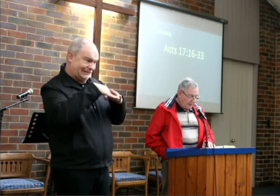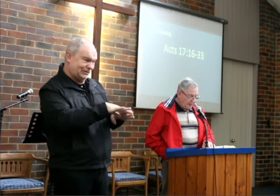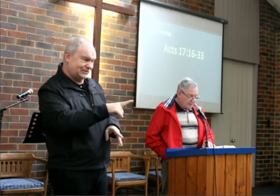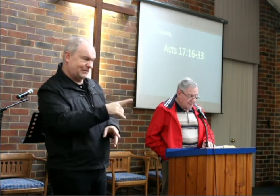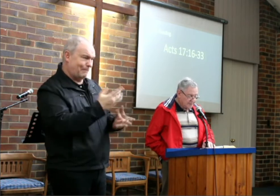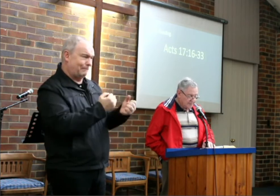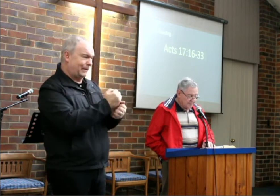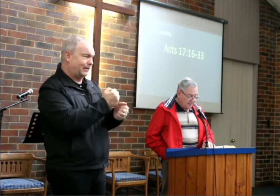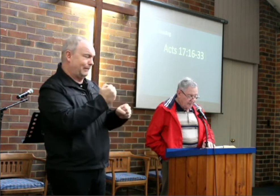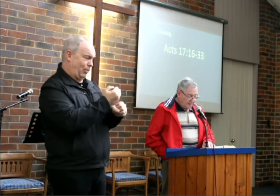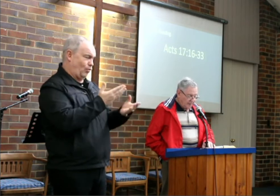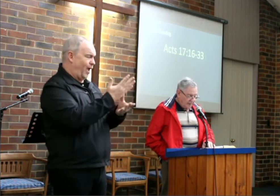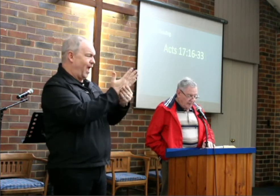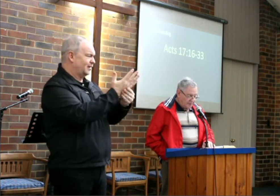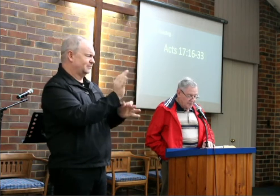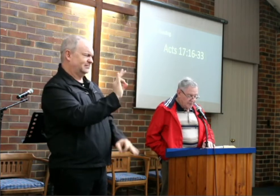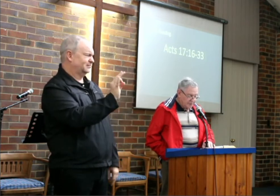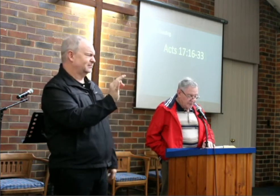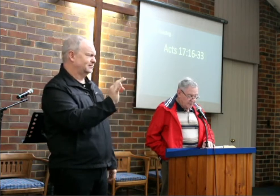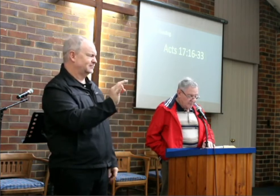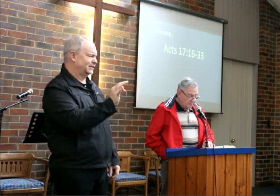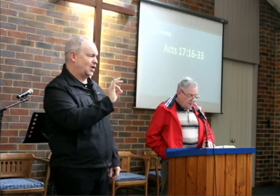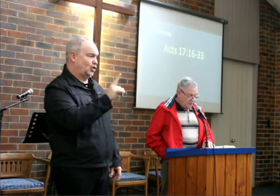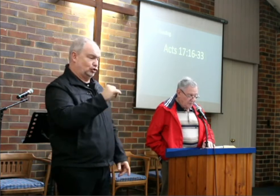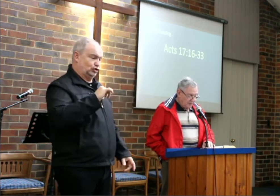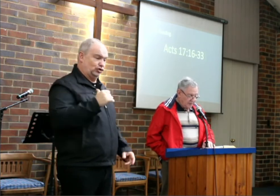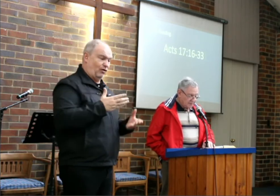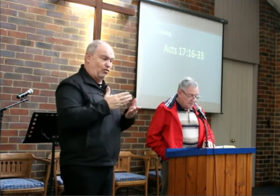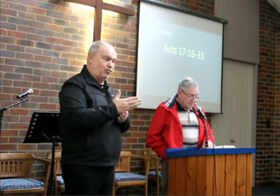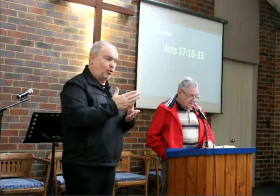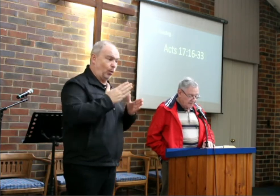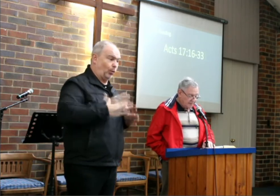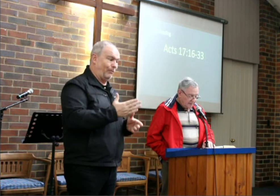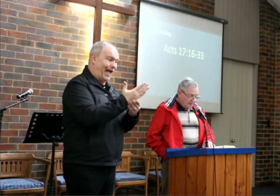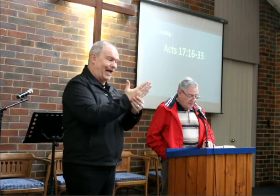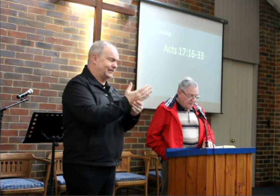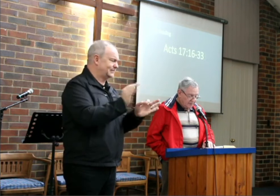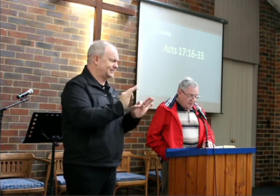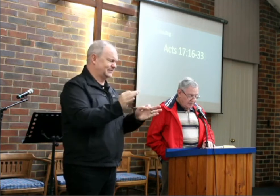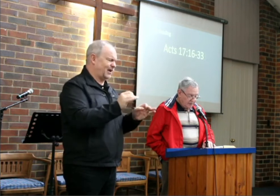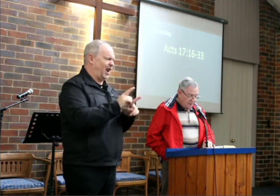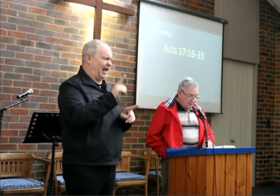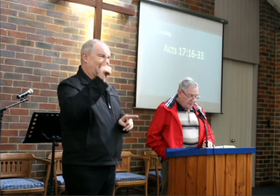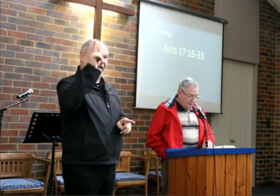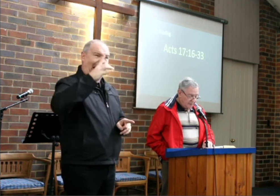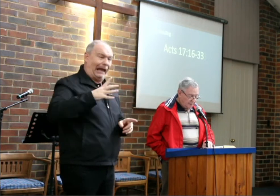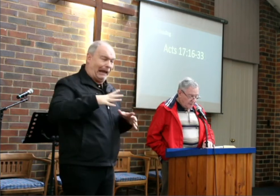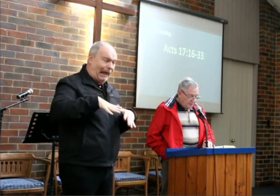by hands, and he is not served by human hands, as if he needed